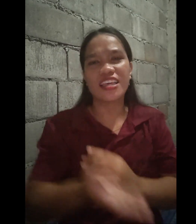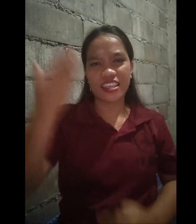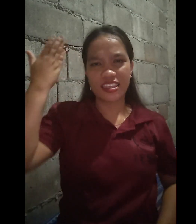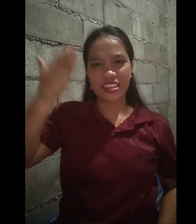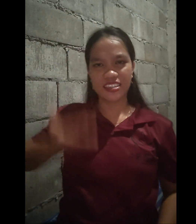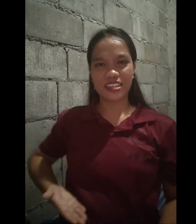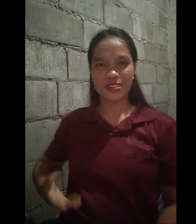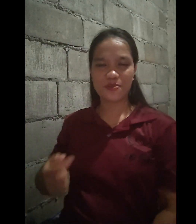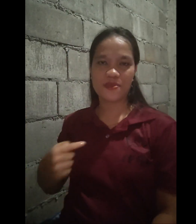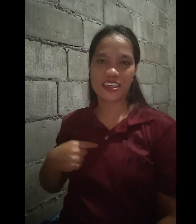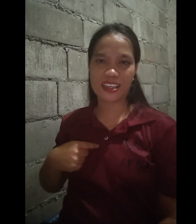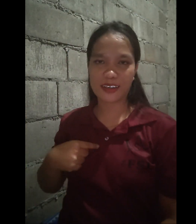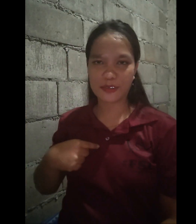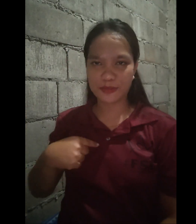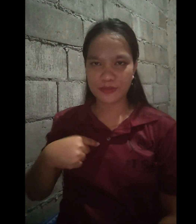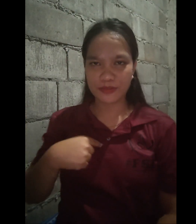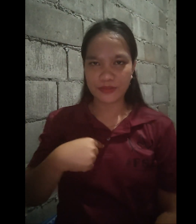be. This is me.